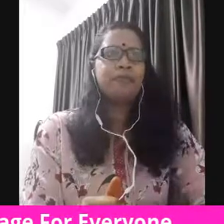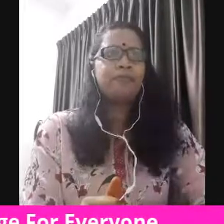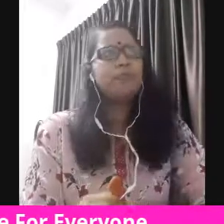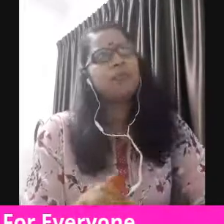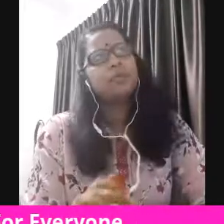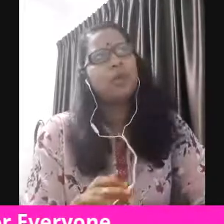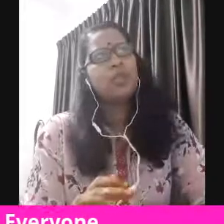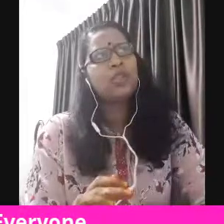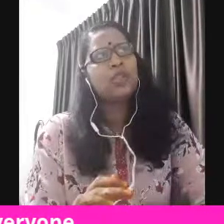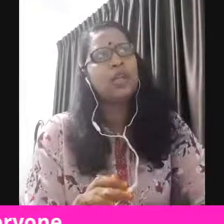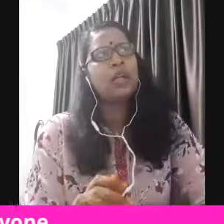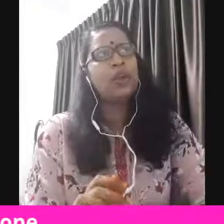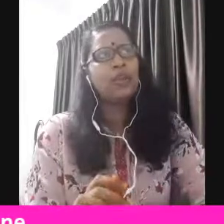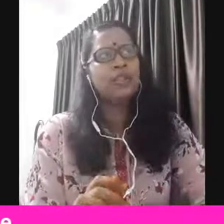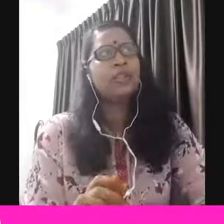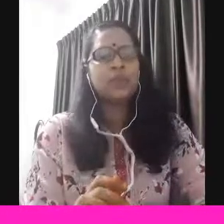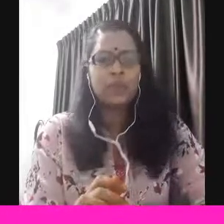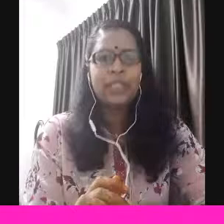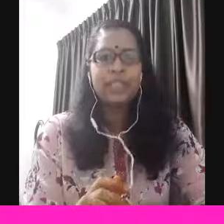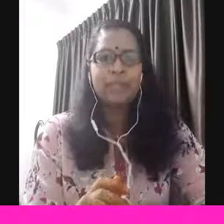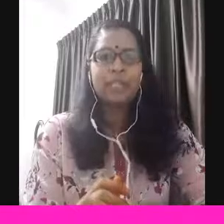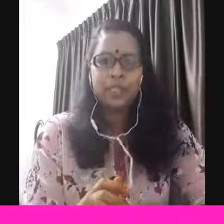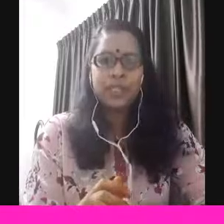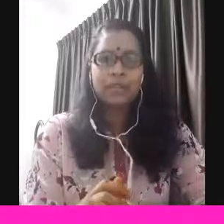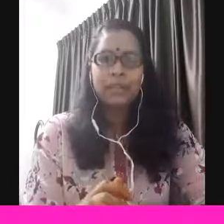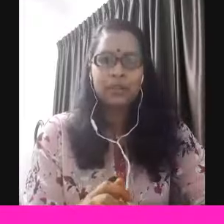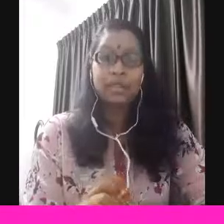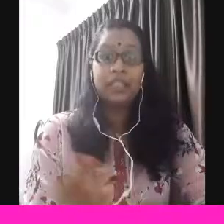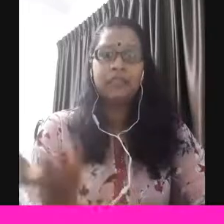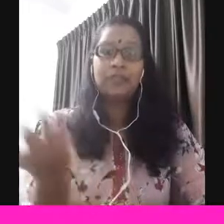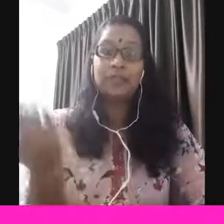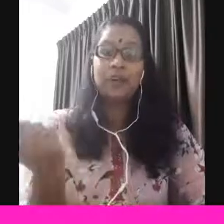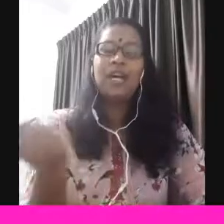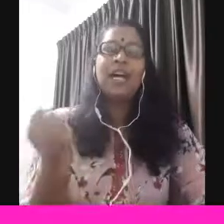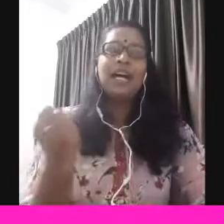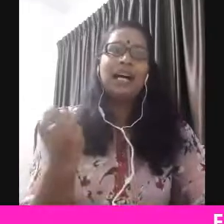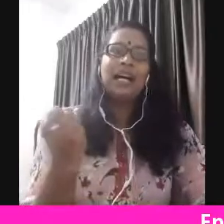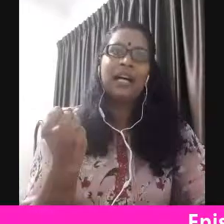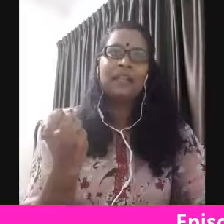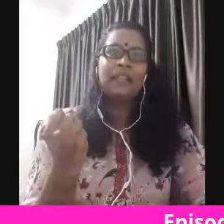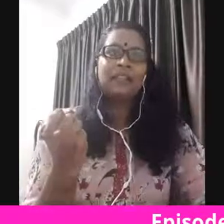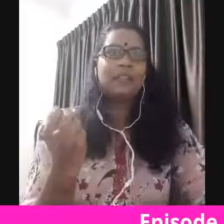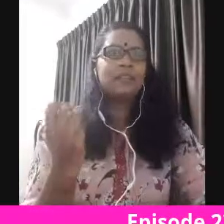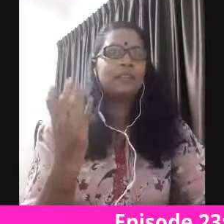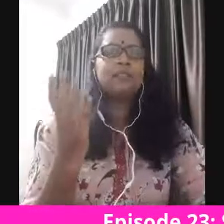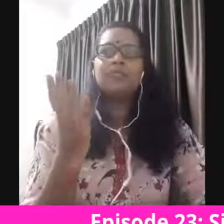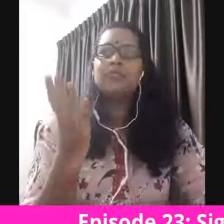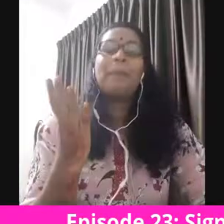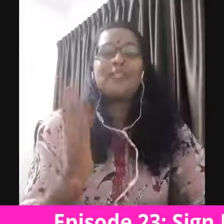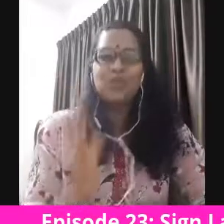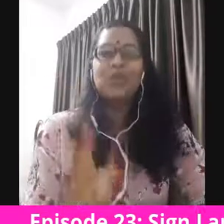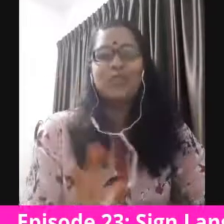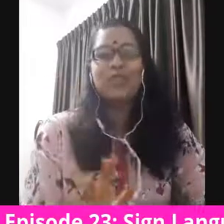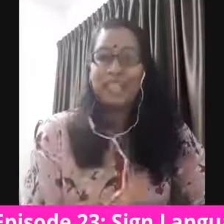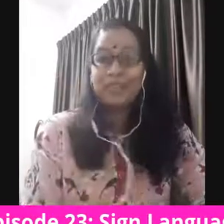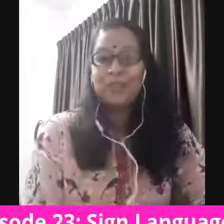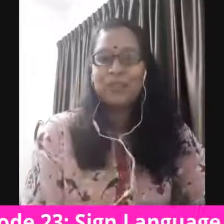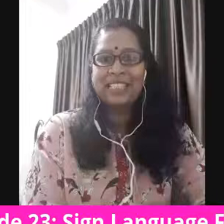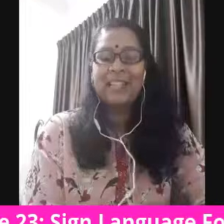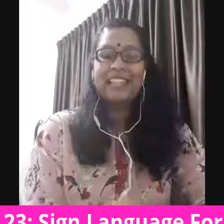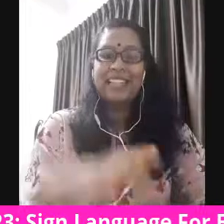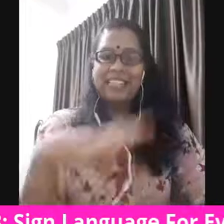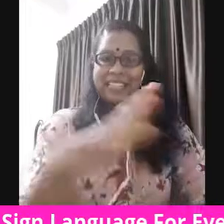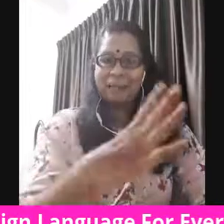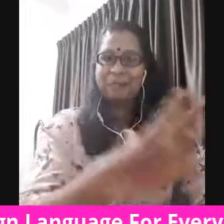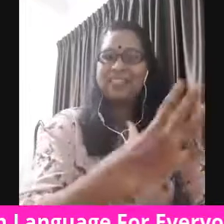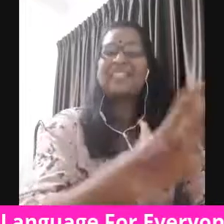the most oldest school in Malaysia, so Mm-hmm. 1954, Yeah. and the best school for deaf